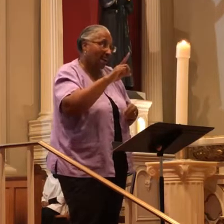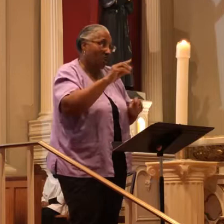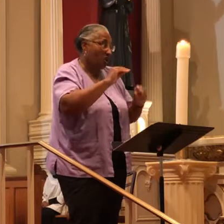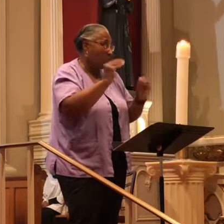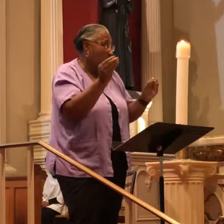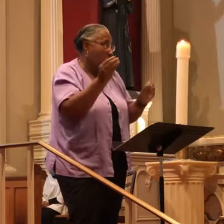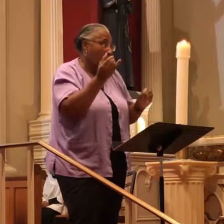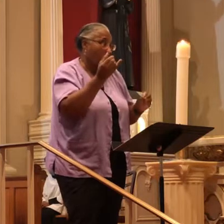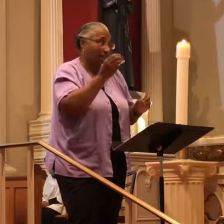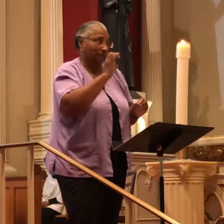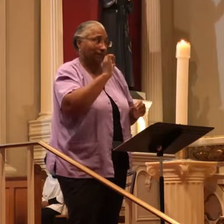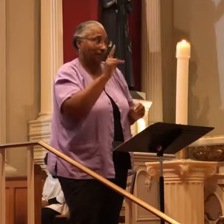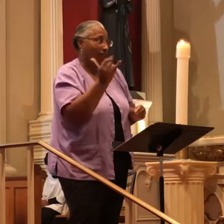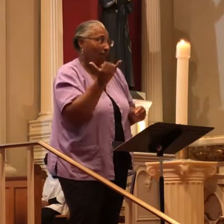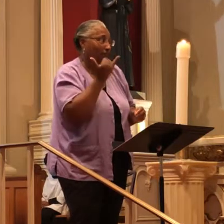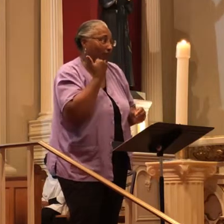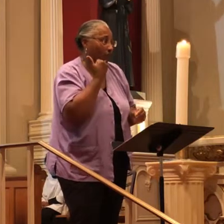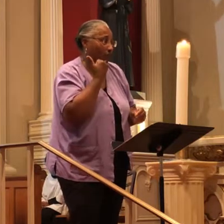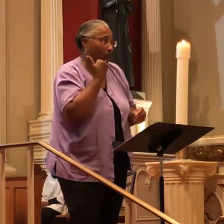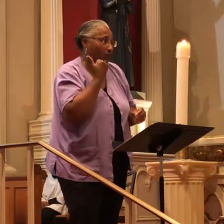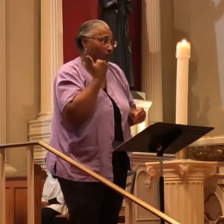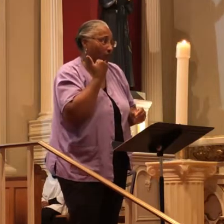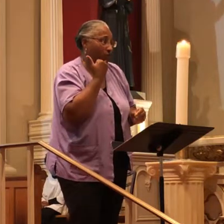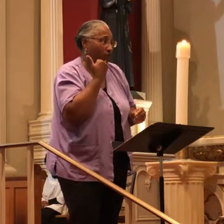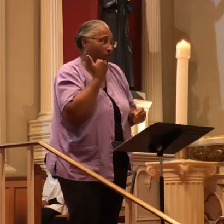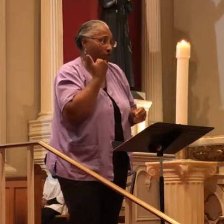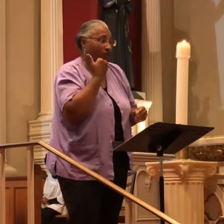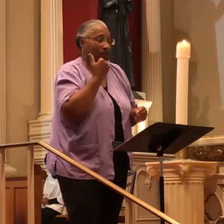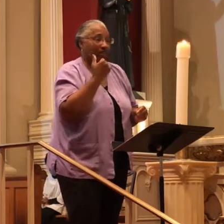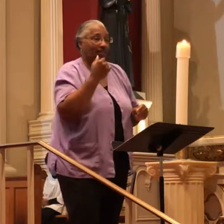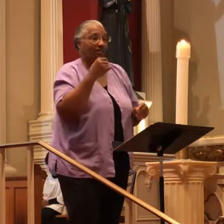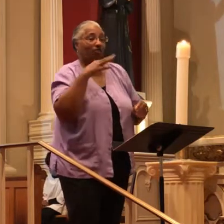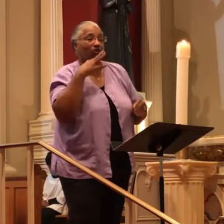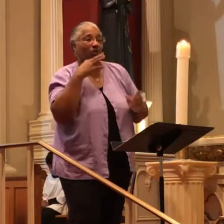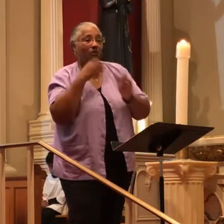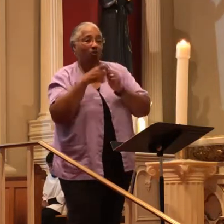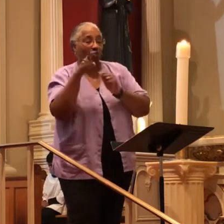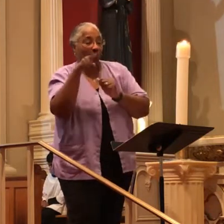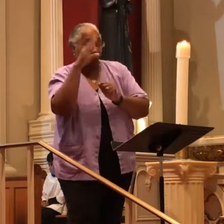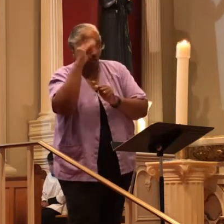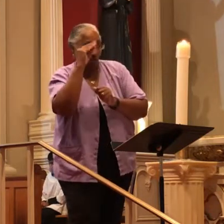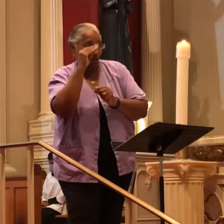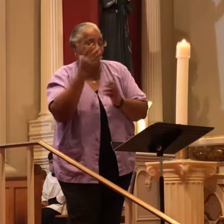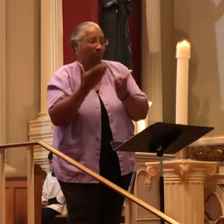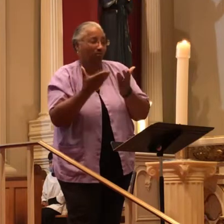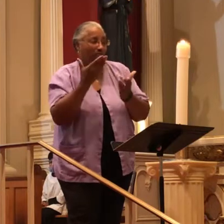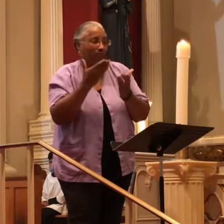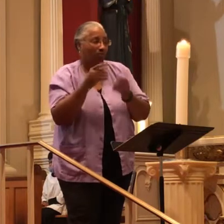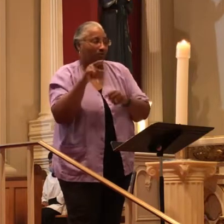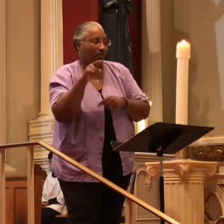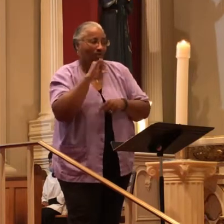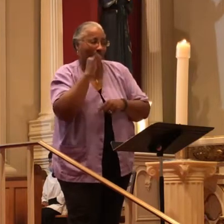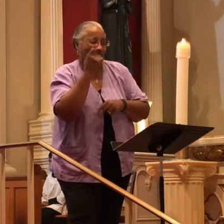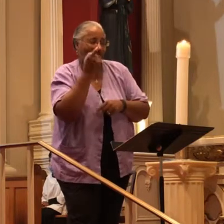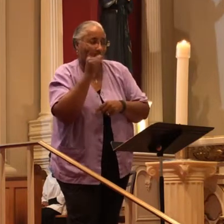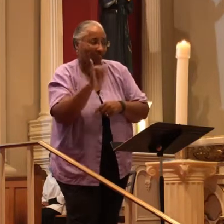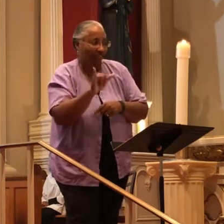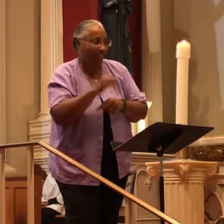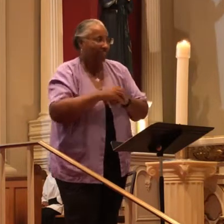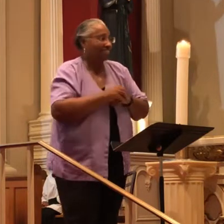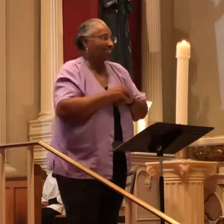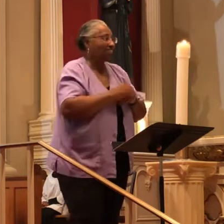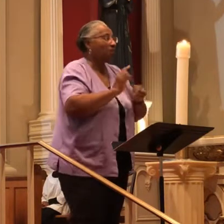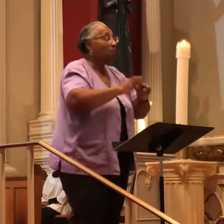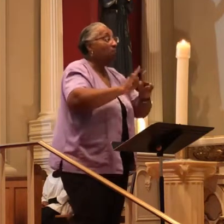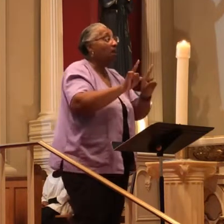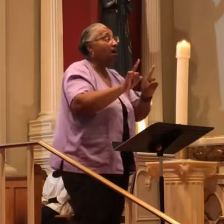phone. Maybe that's not in your venue still. But there was one thing that was